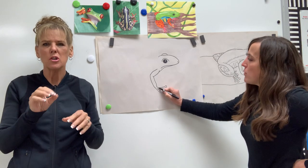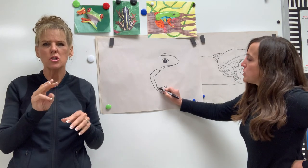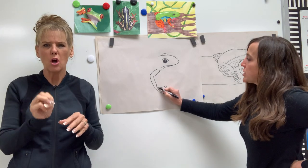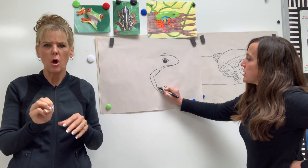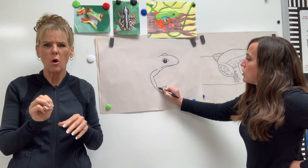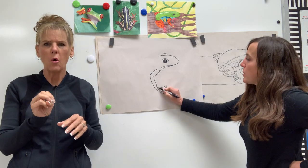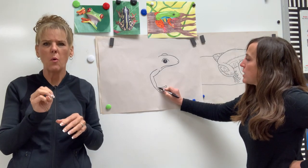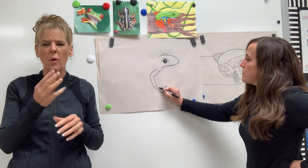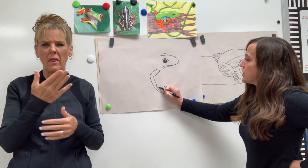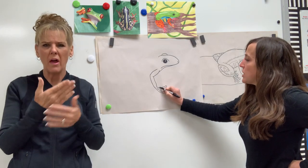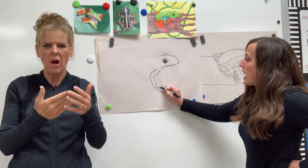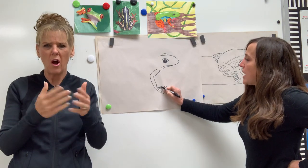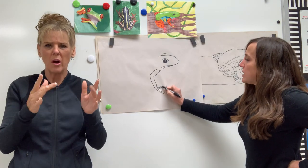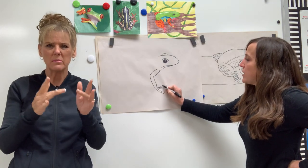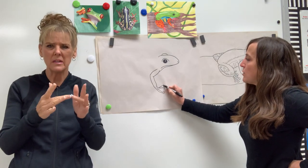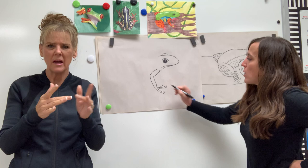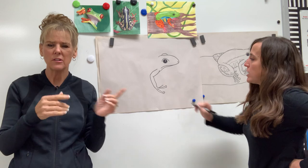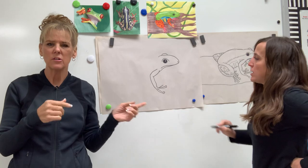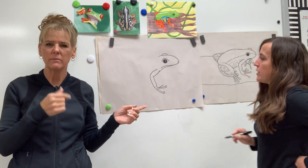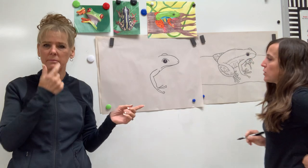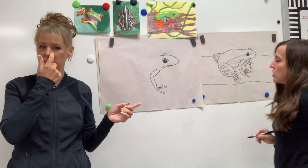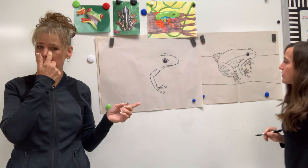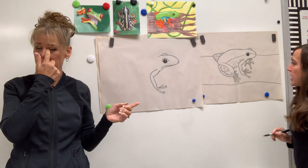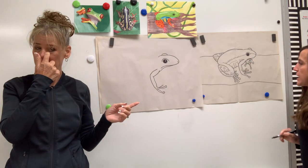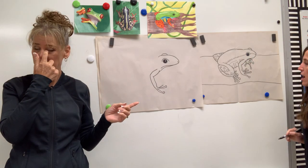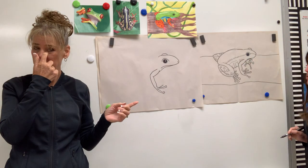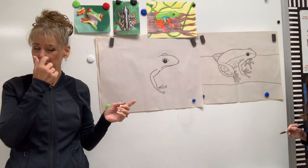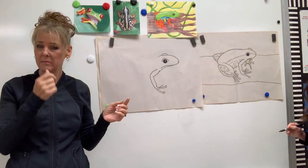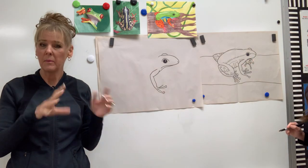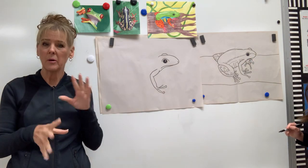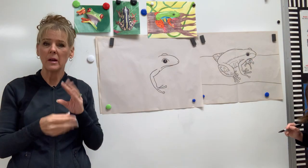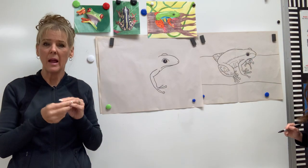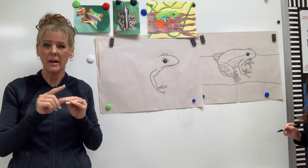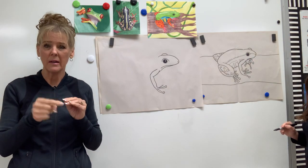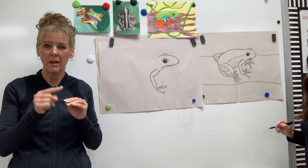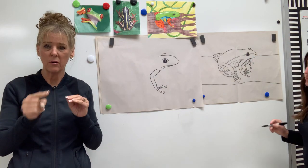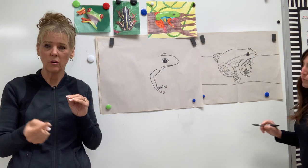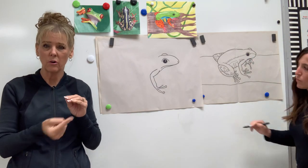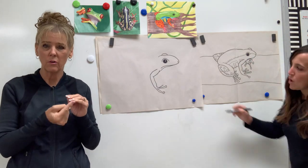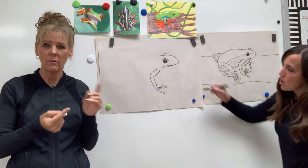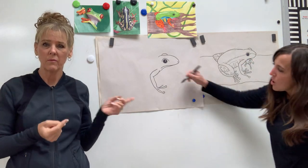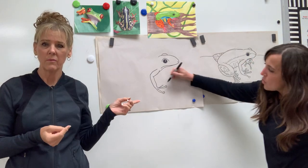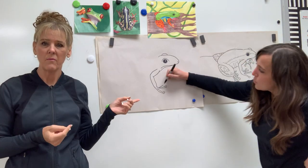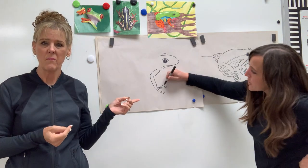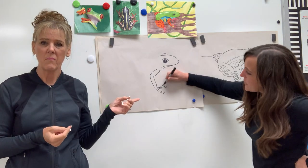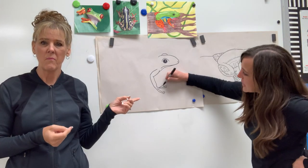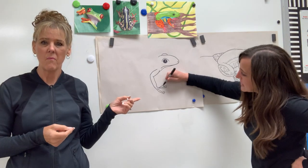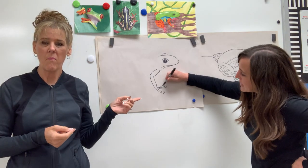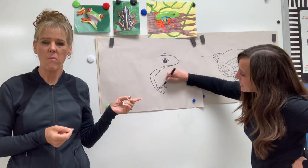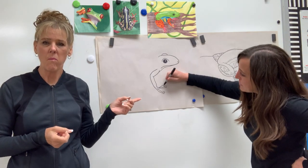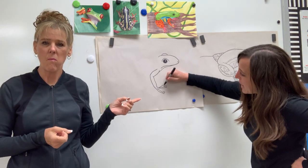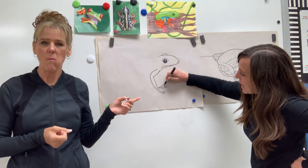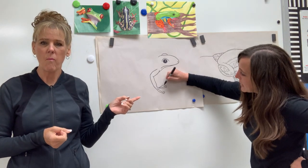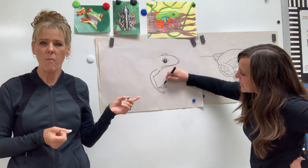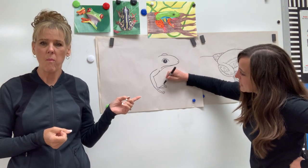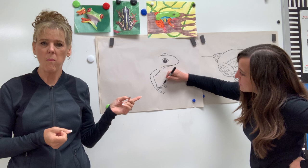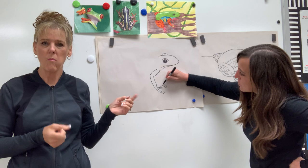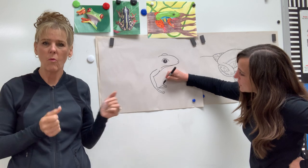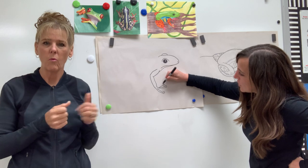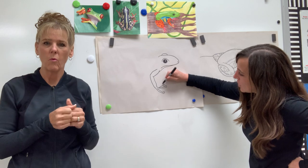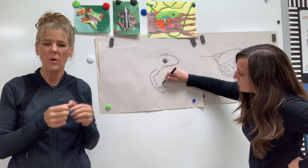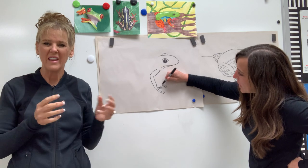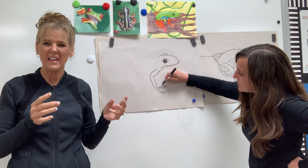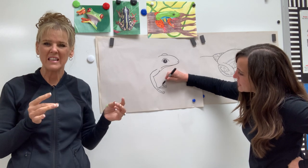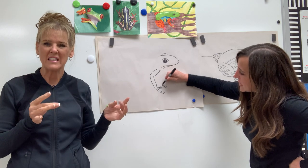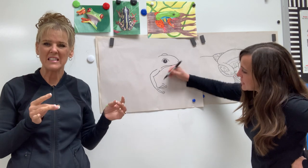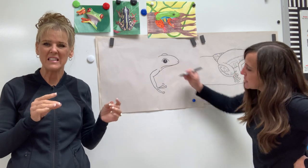gonna come over just a little bit, and I'm just gonna add another one, another curve line out. with that sticky padding